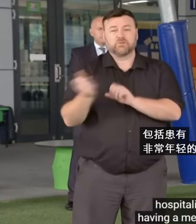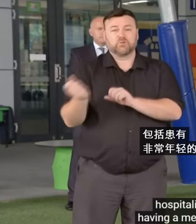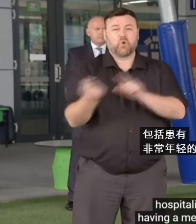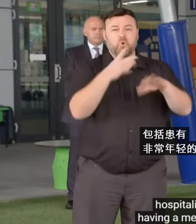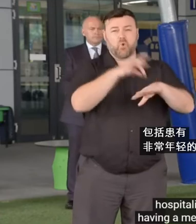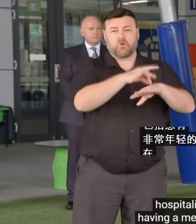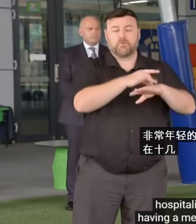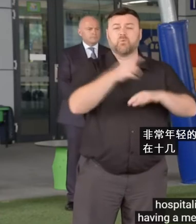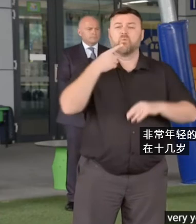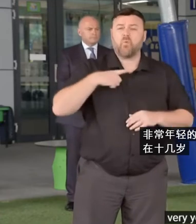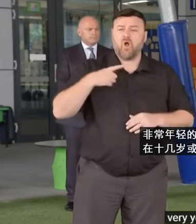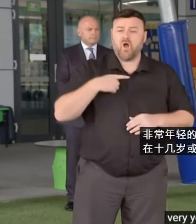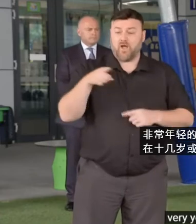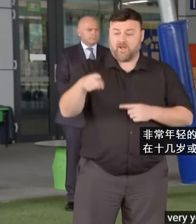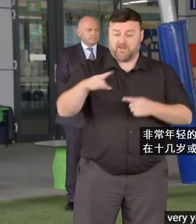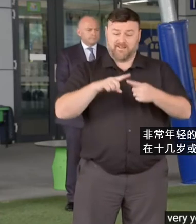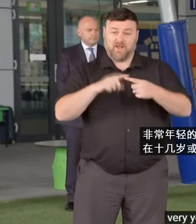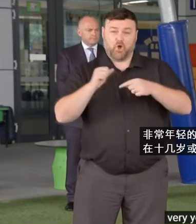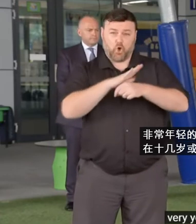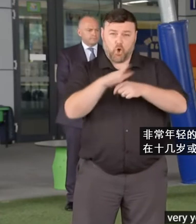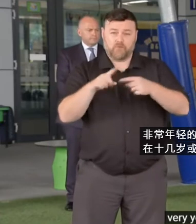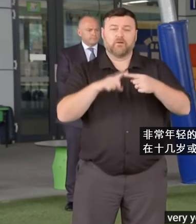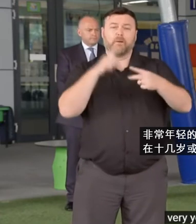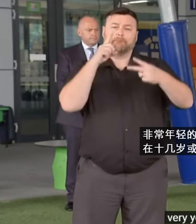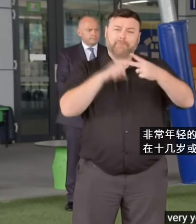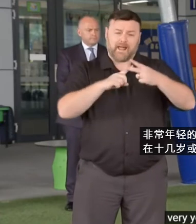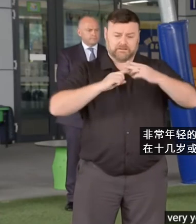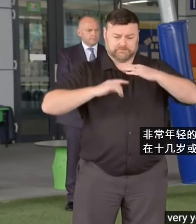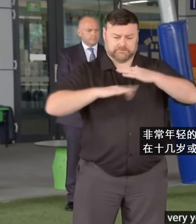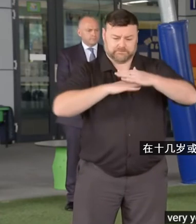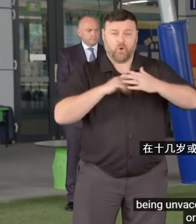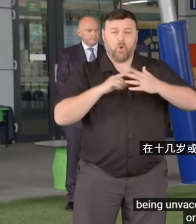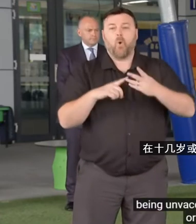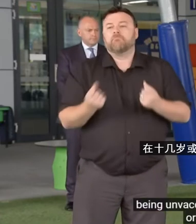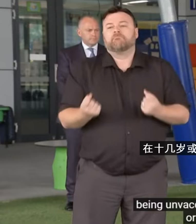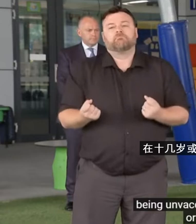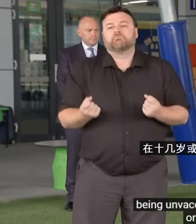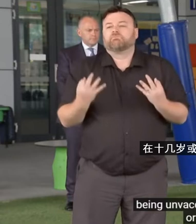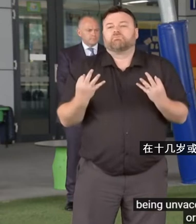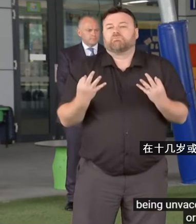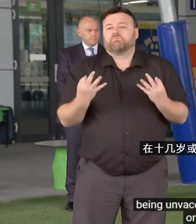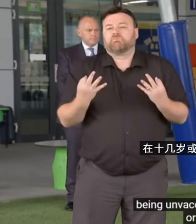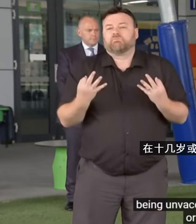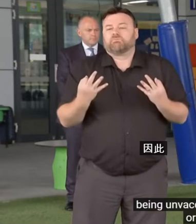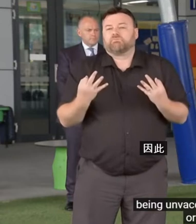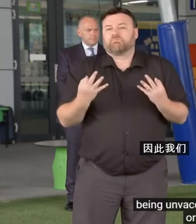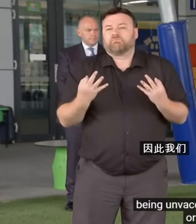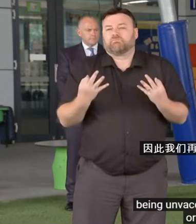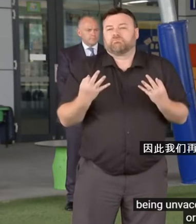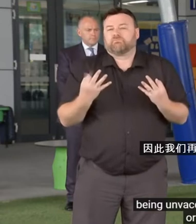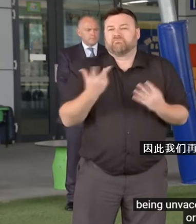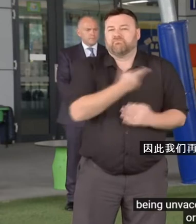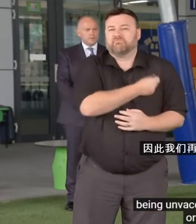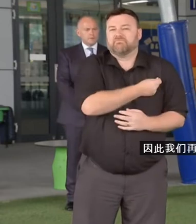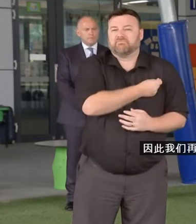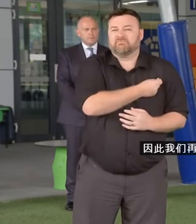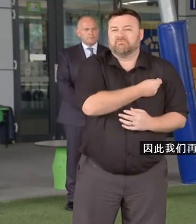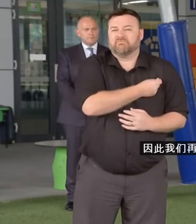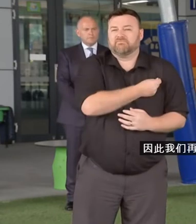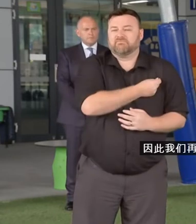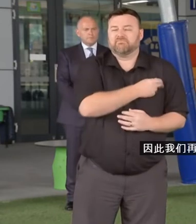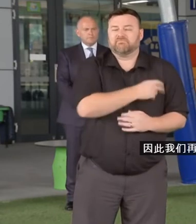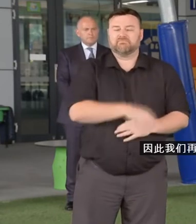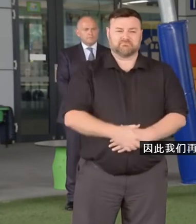or indeed being unvaccinated as a teenager or older child. So we emphasise again